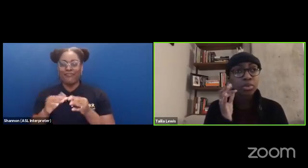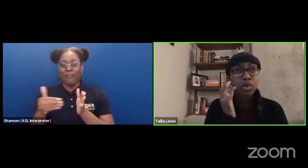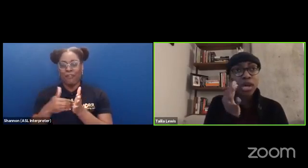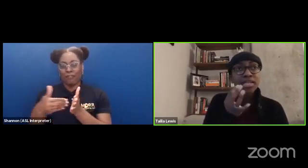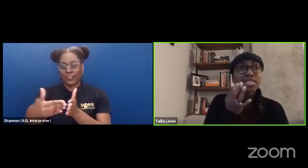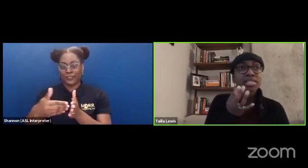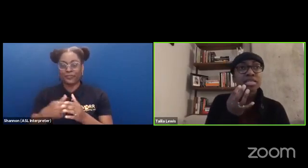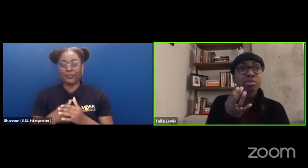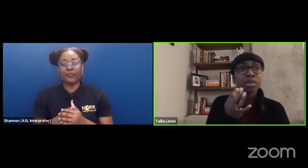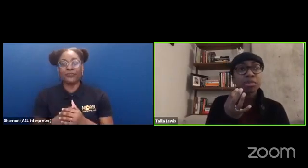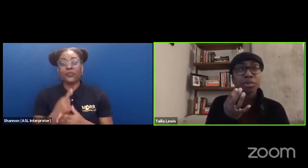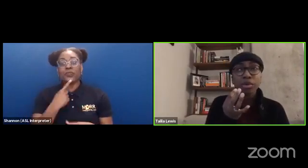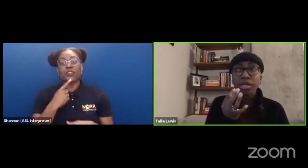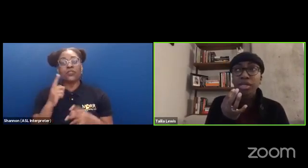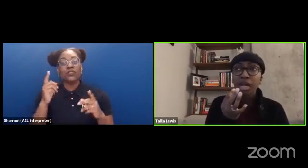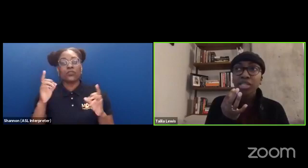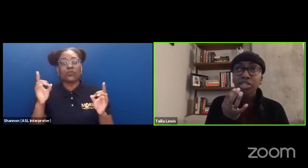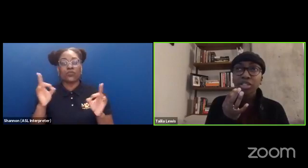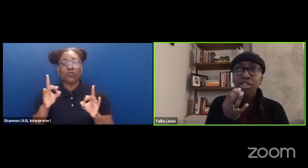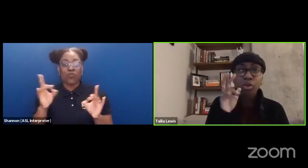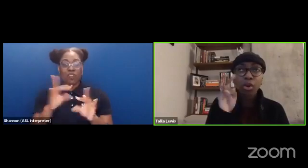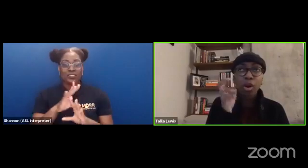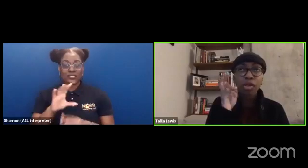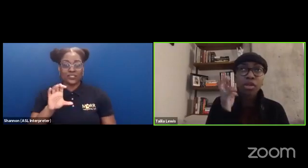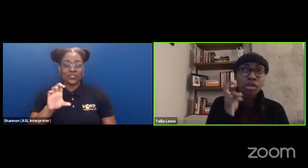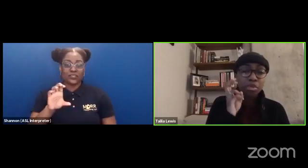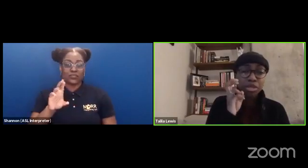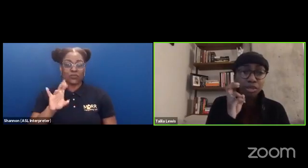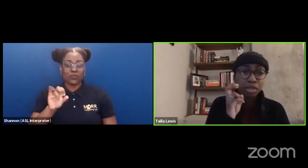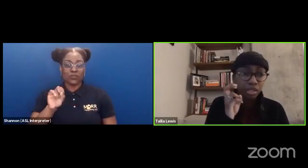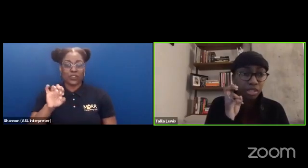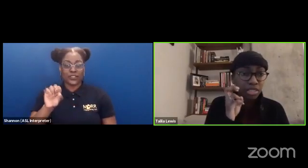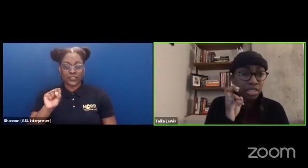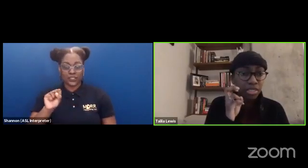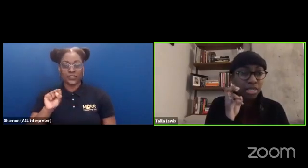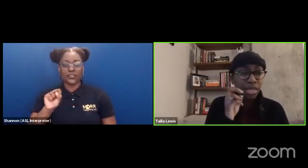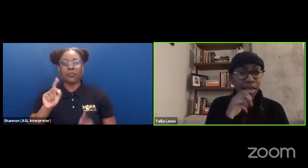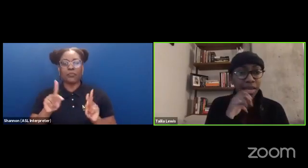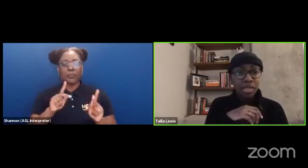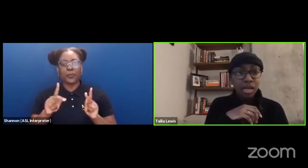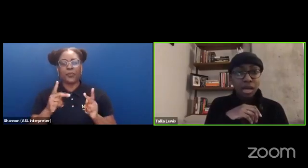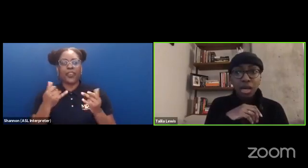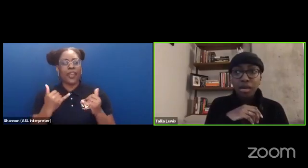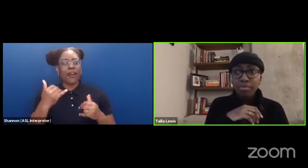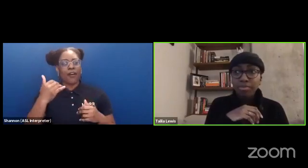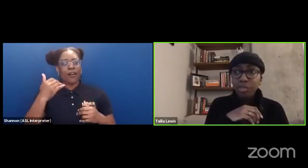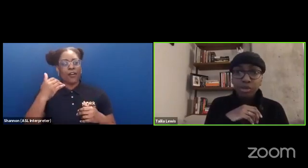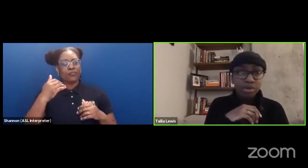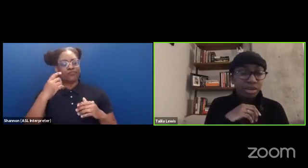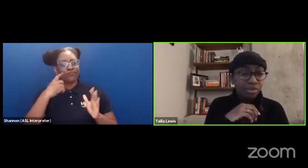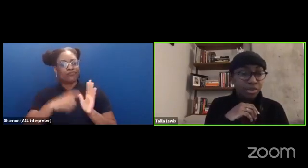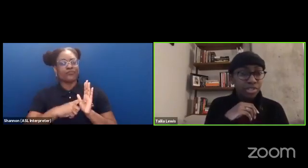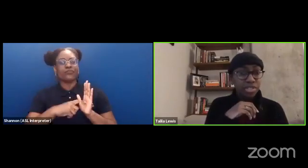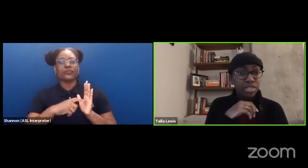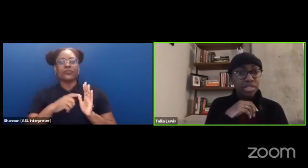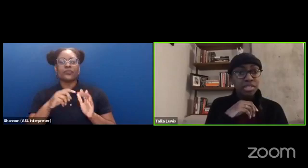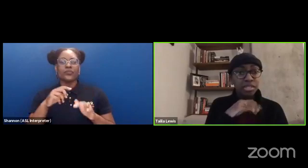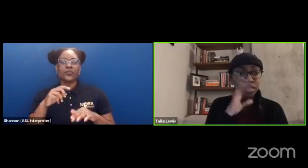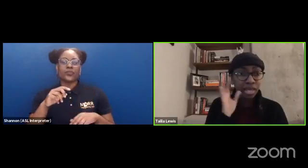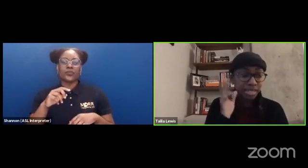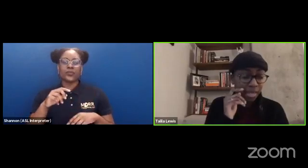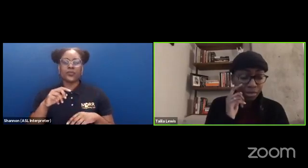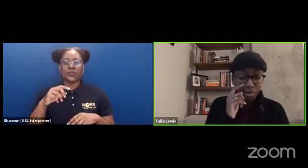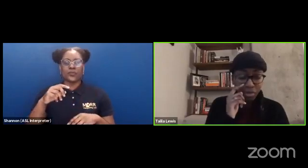the crisis in people acknowledging so-called mental illnesses and neurodivergences